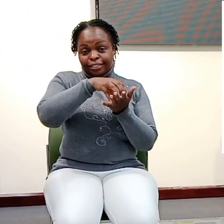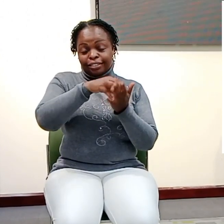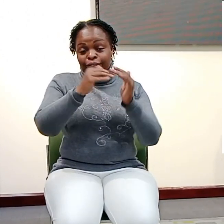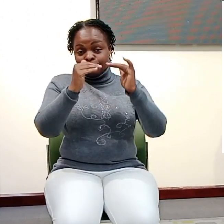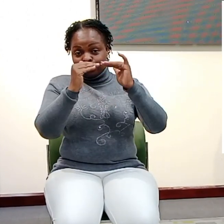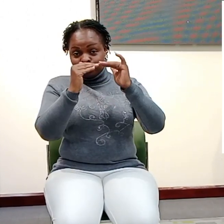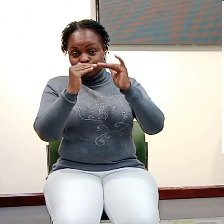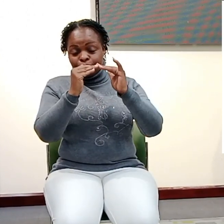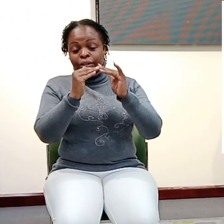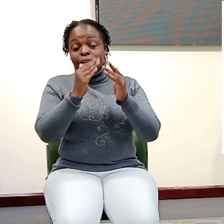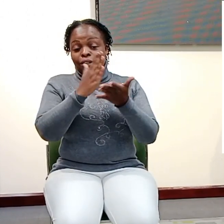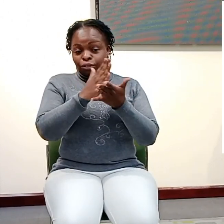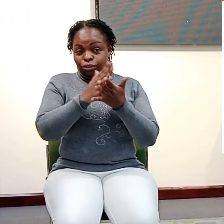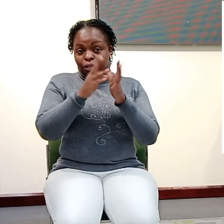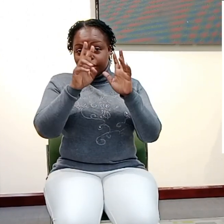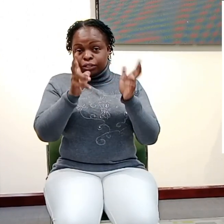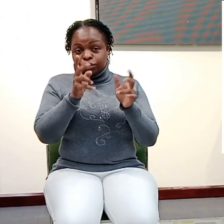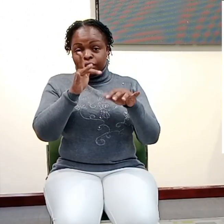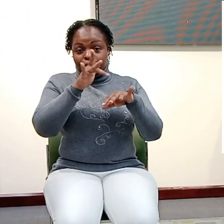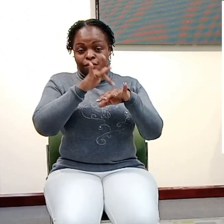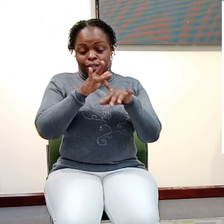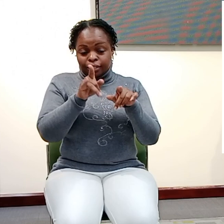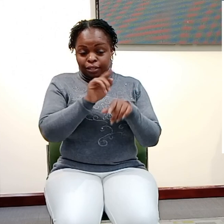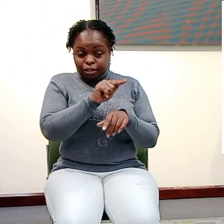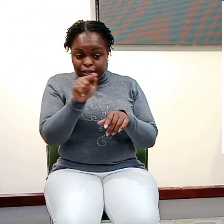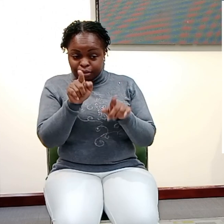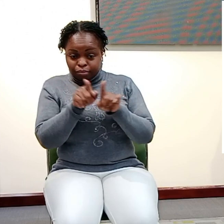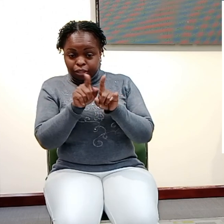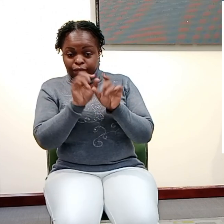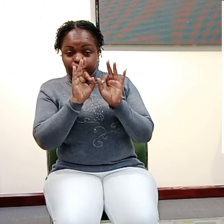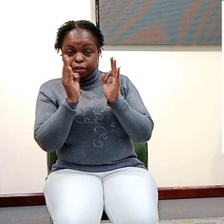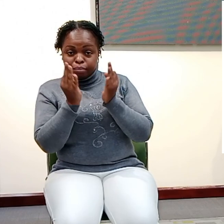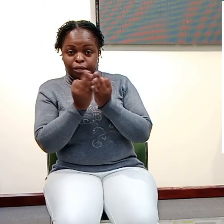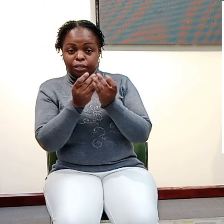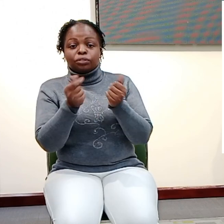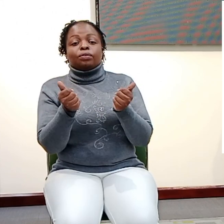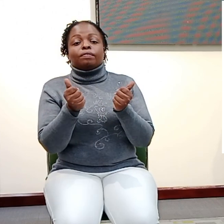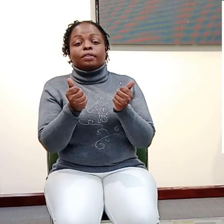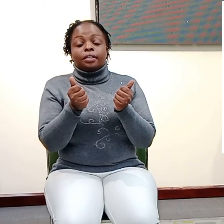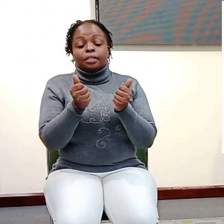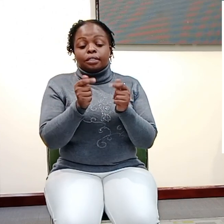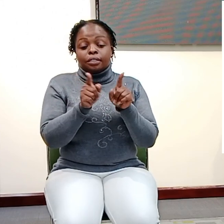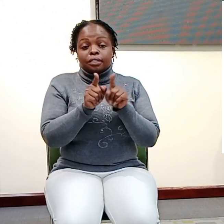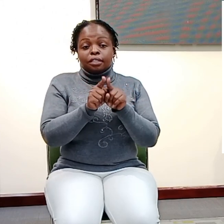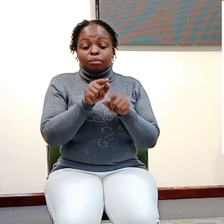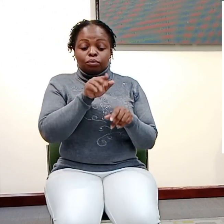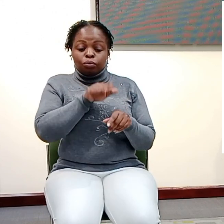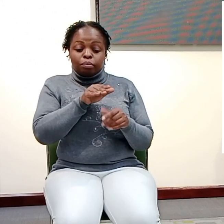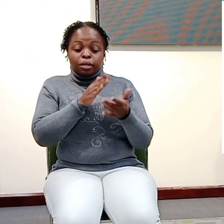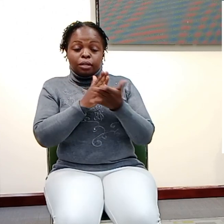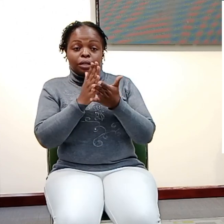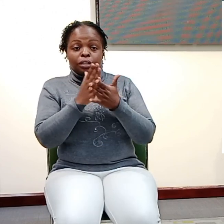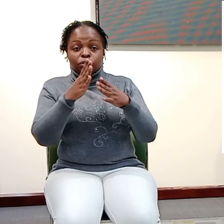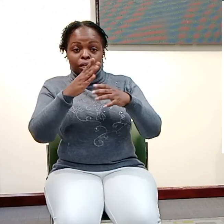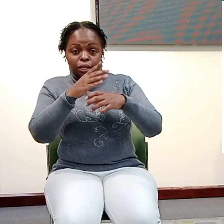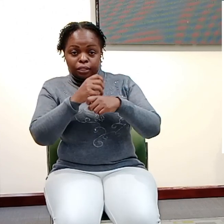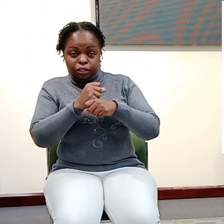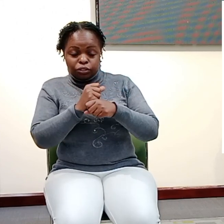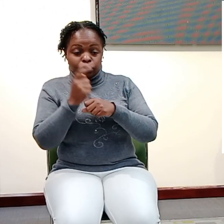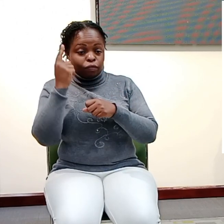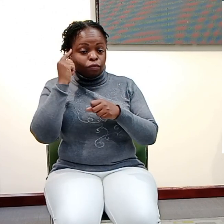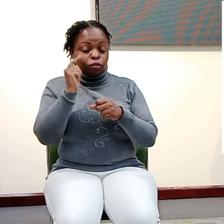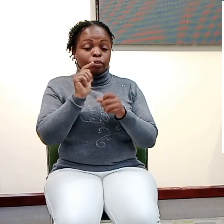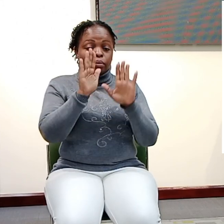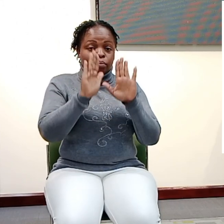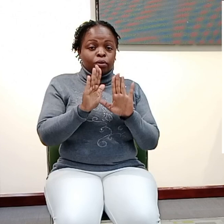that issues affecting them and their families are addressed. In this, women's rights organizations play a